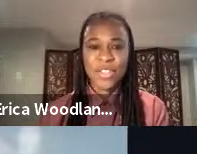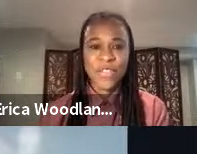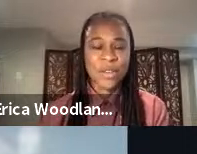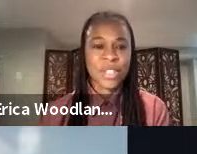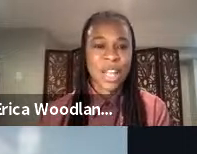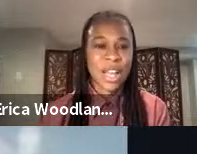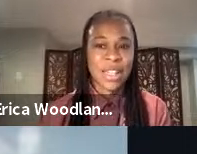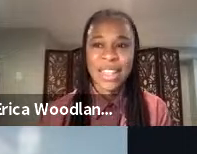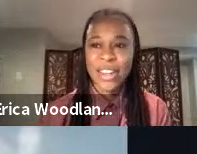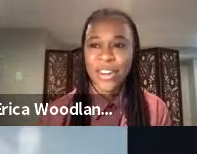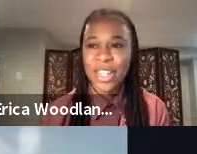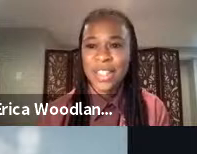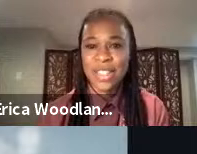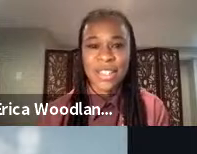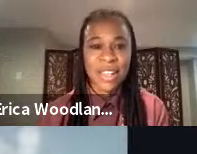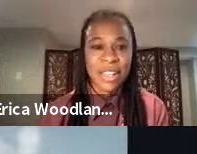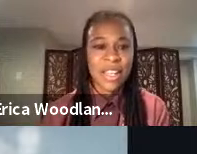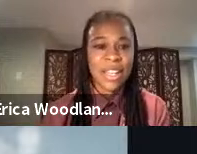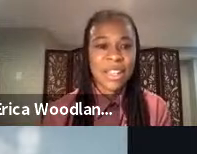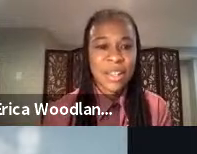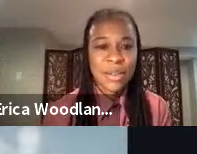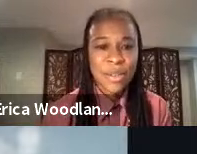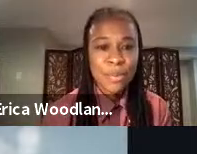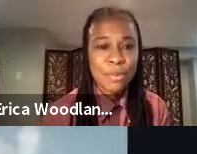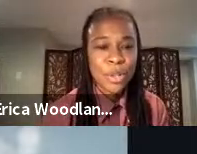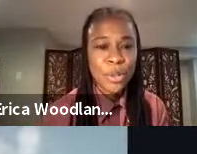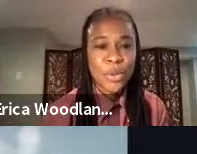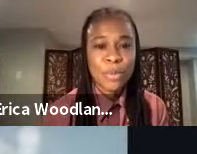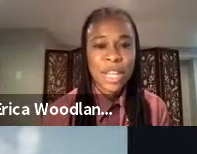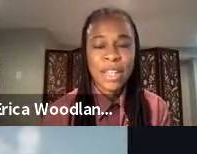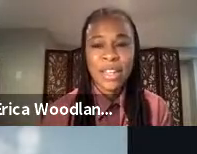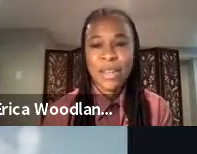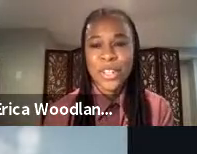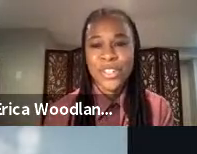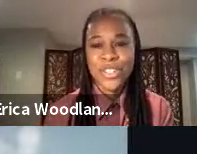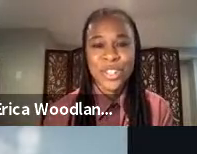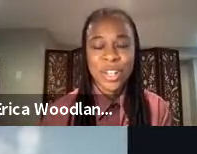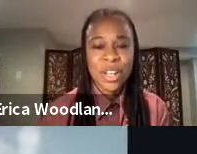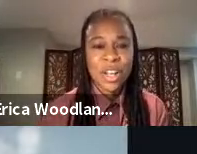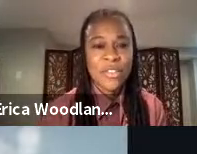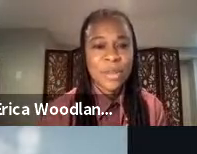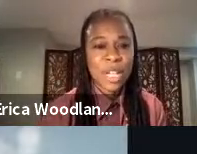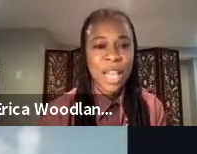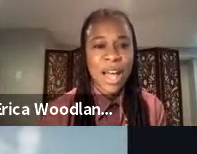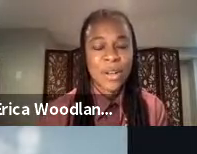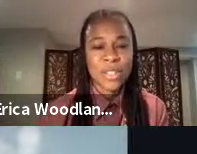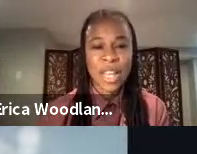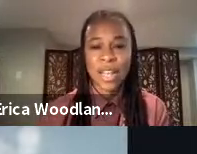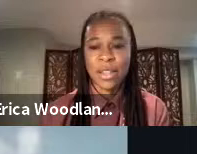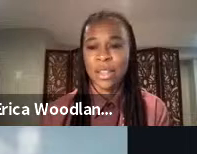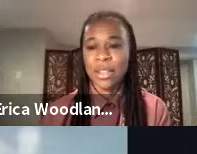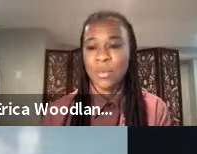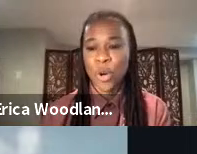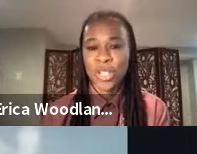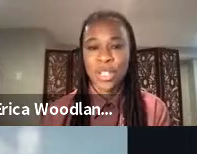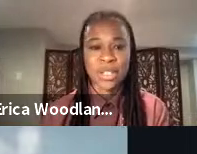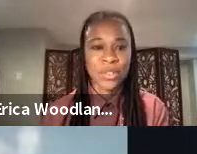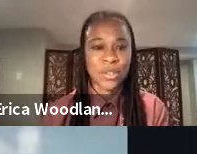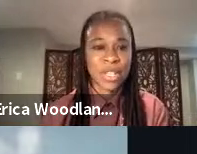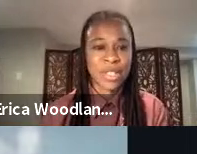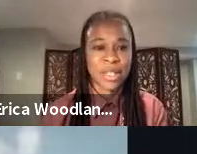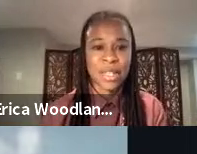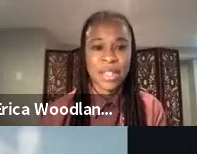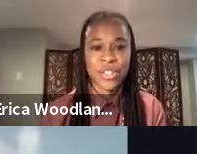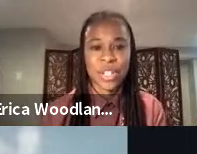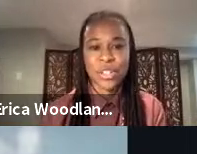So on this final slide, there is a blue and pink image of some clouds and words in the